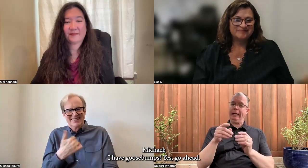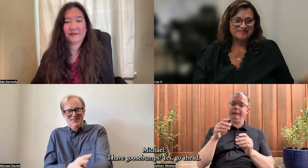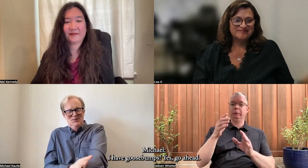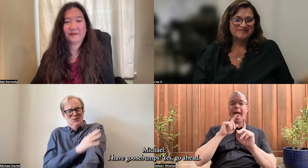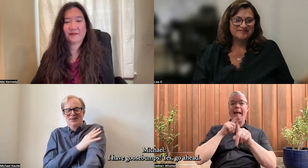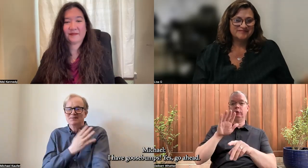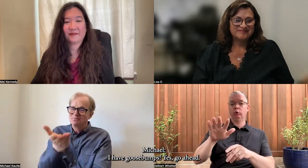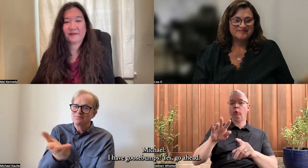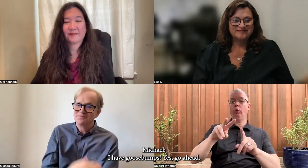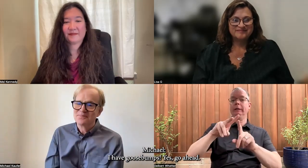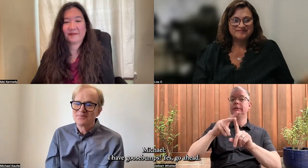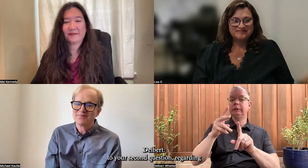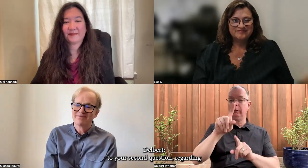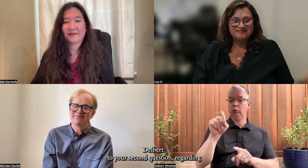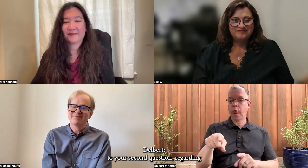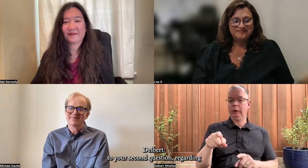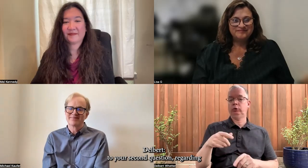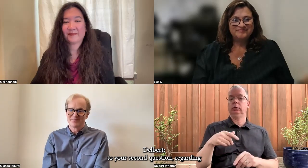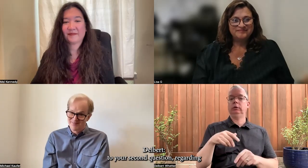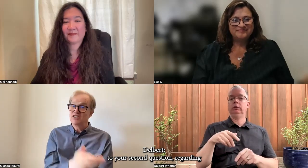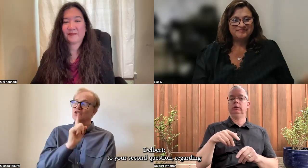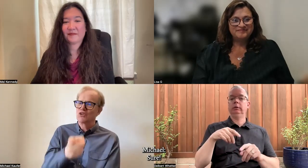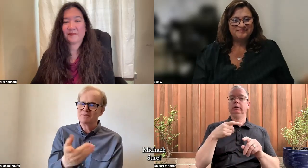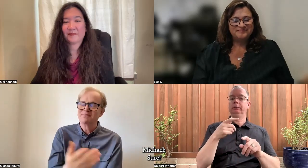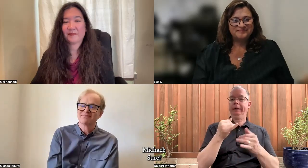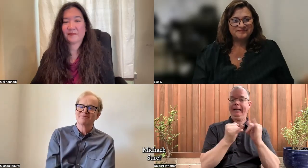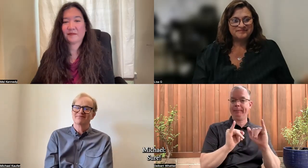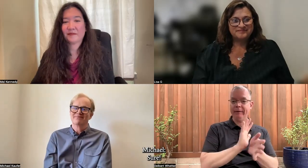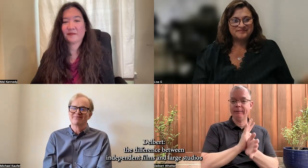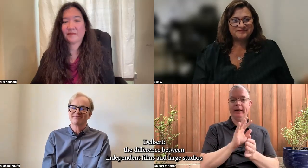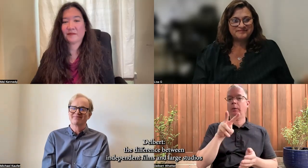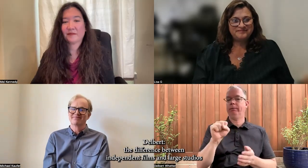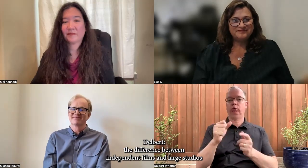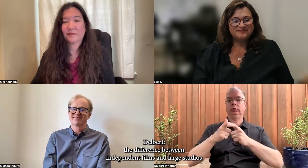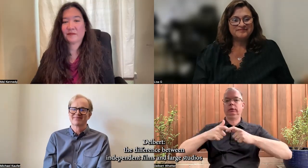answer. I have goosebumps. Yes, go ahead. To your second question regarding, sure, the difference